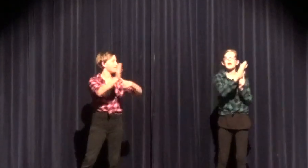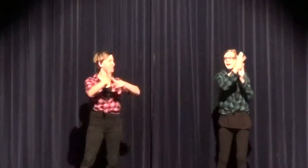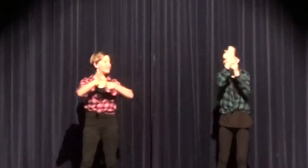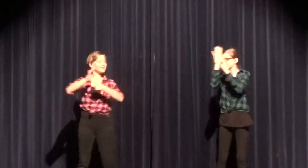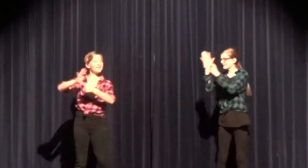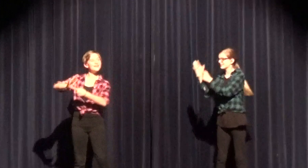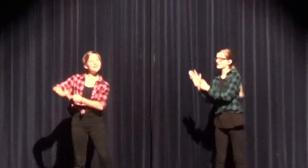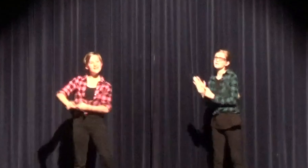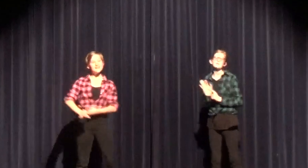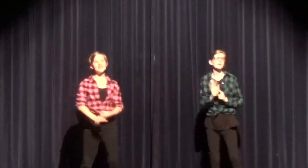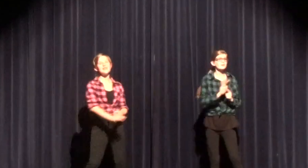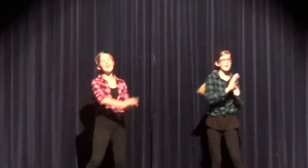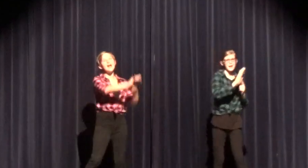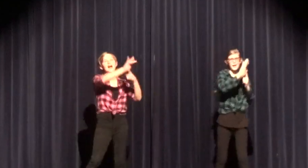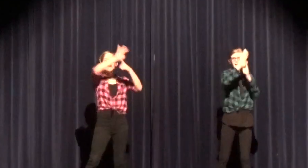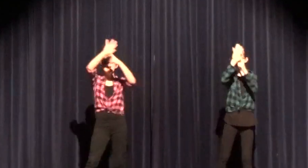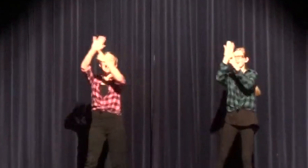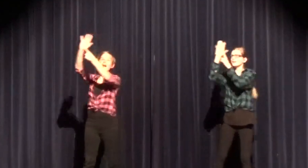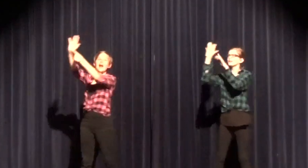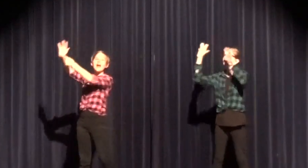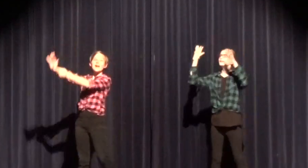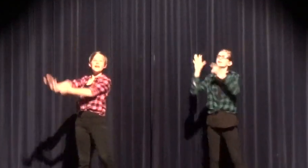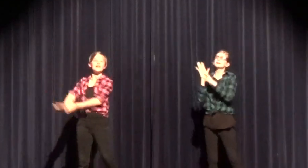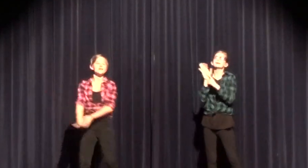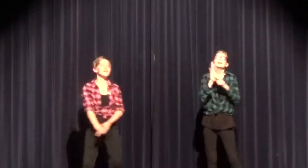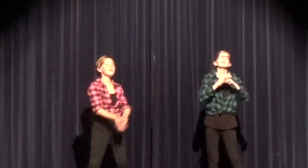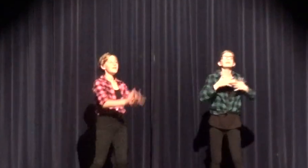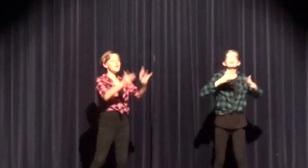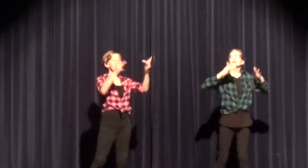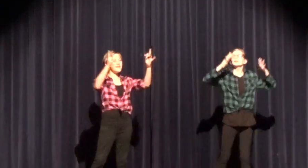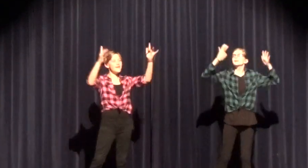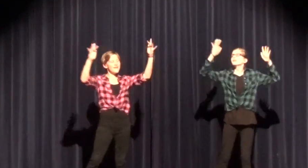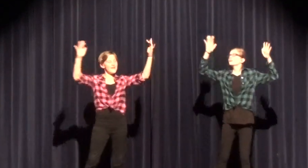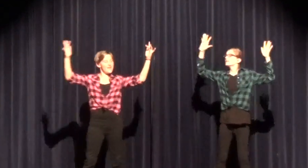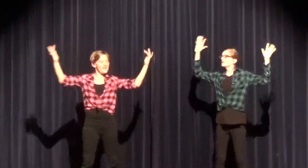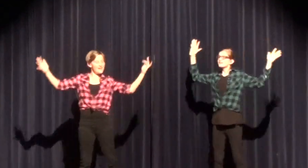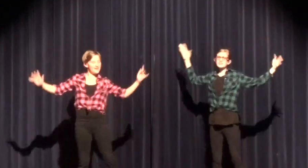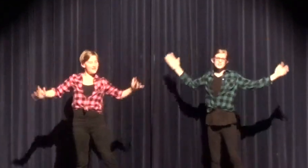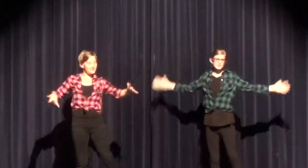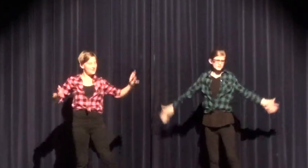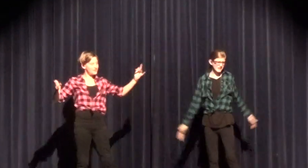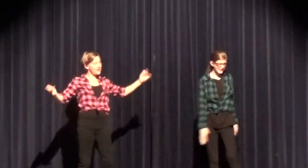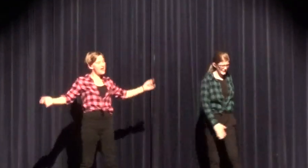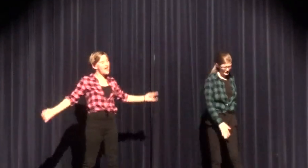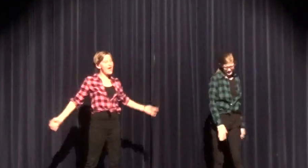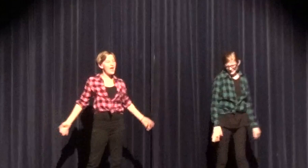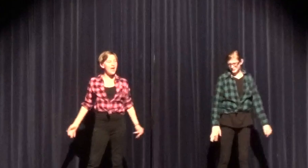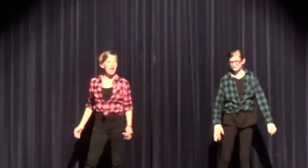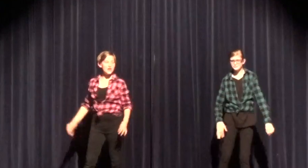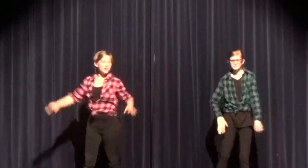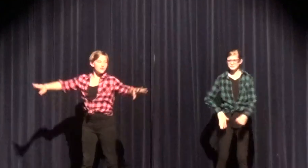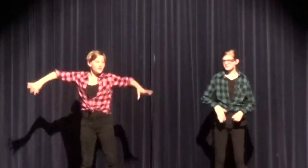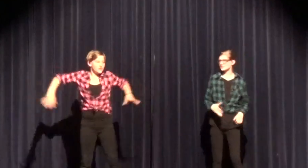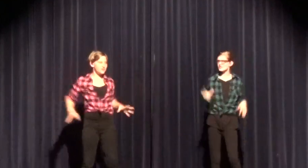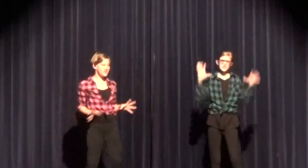when you collide, and let it shine, just